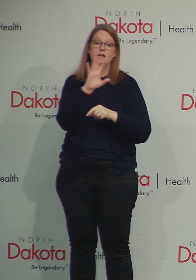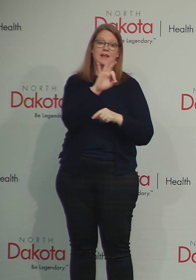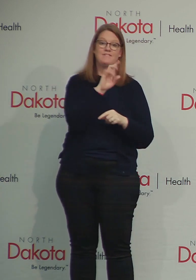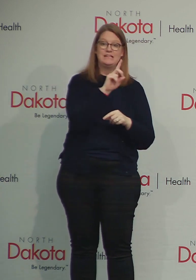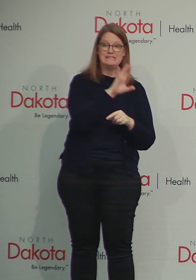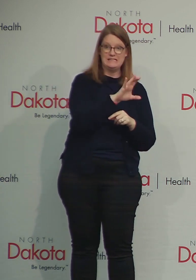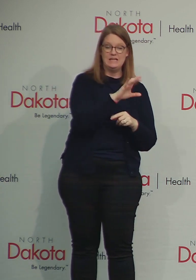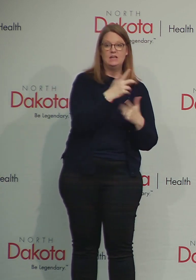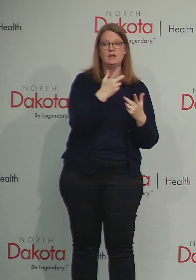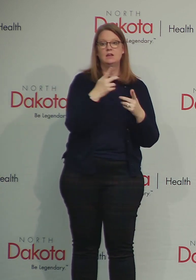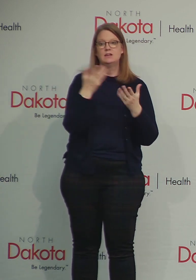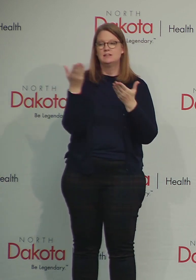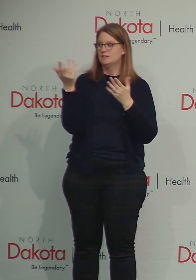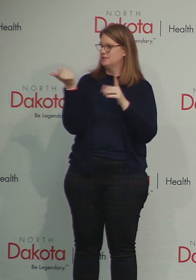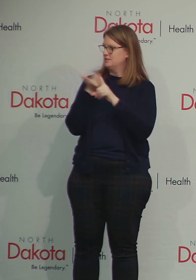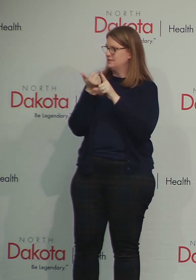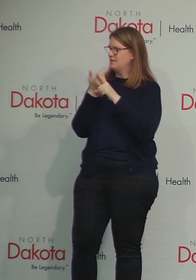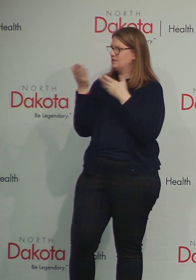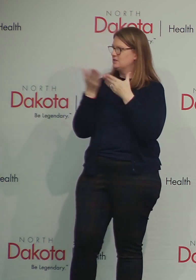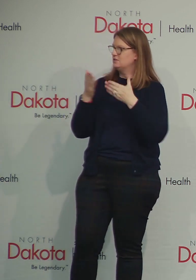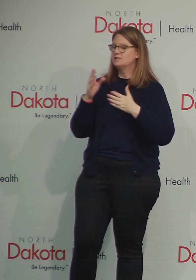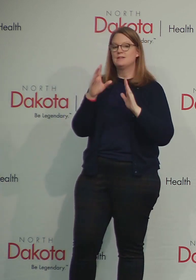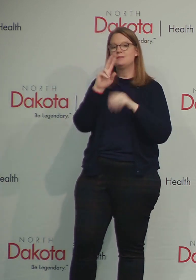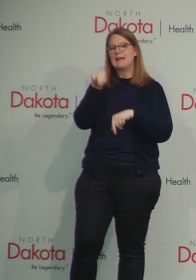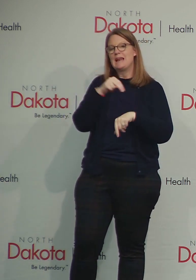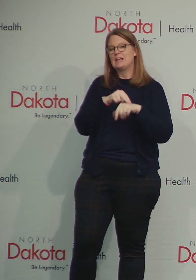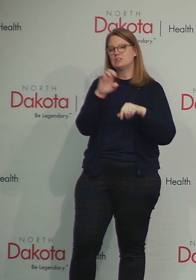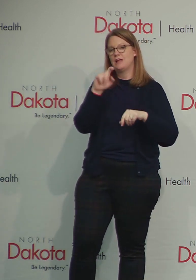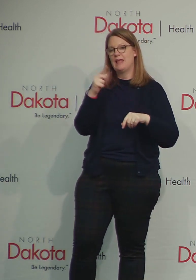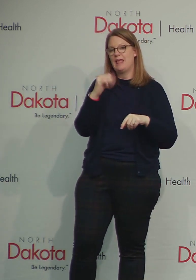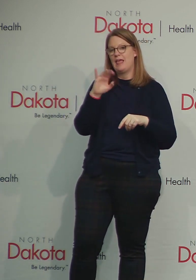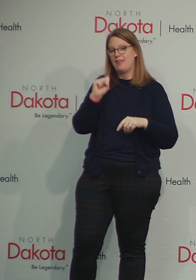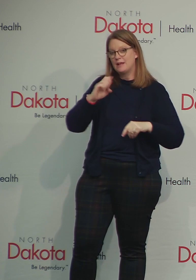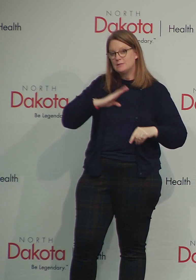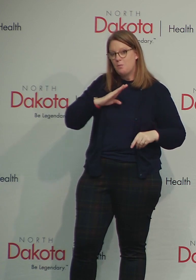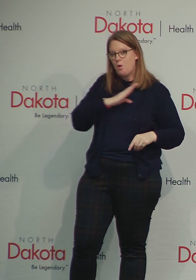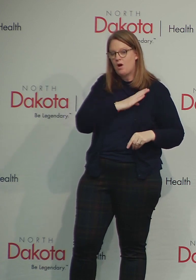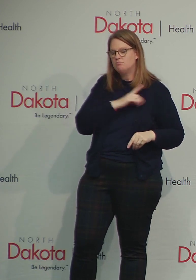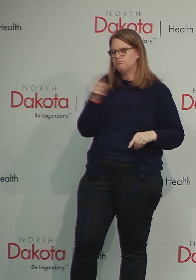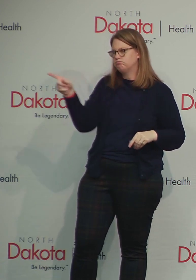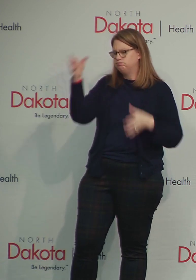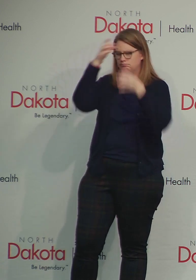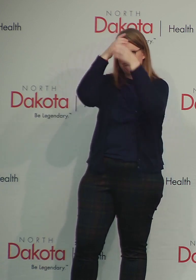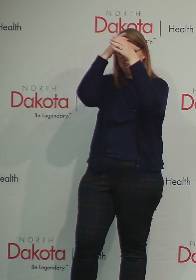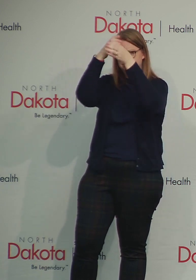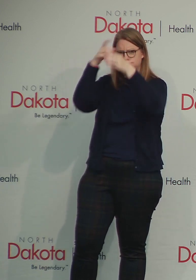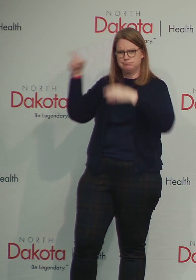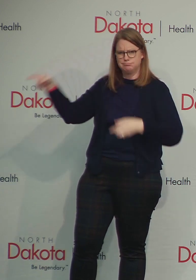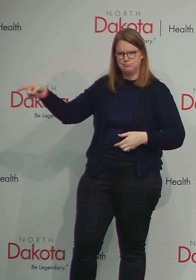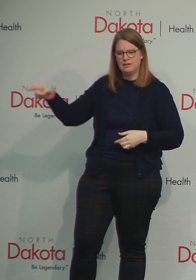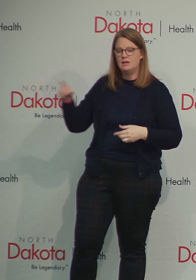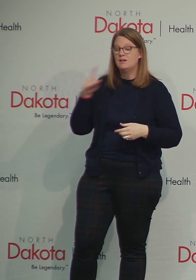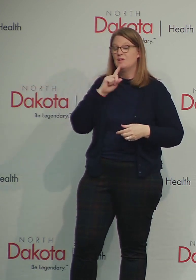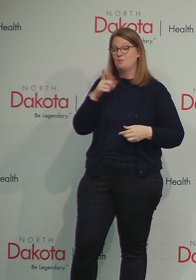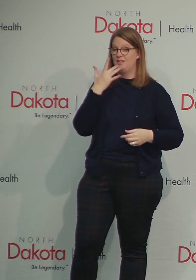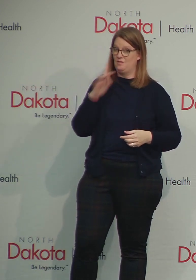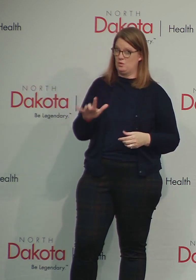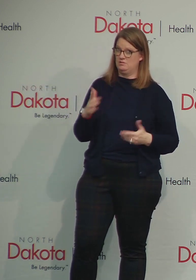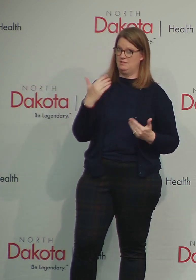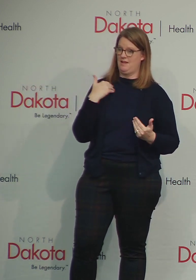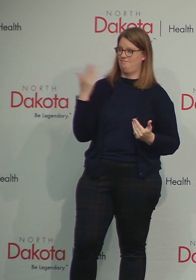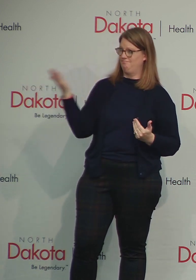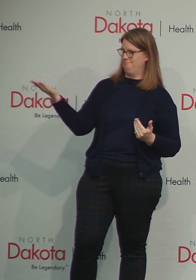FDC. Then she serves on some national ethics boards. She is up to speed on everything that's going on, and we're very fortunate to have